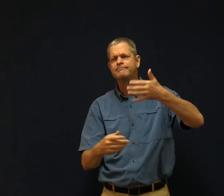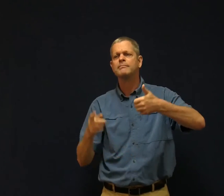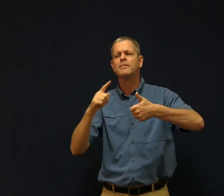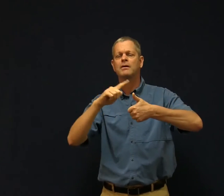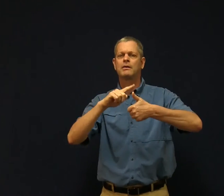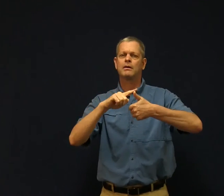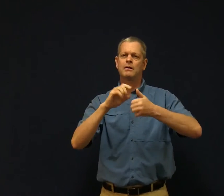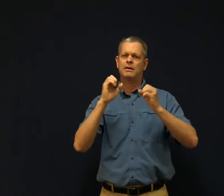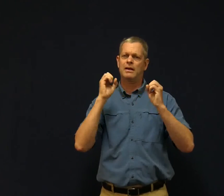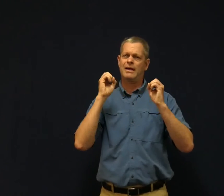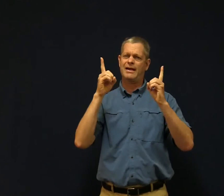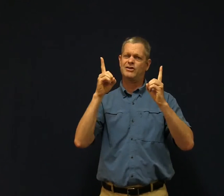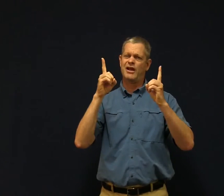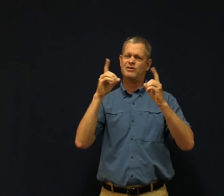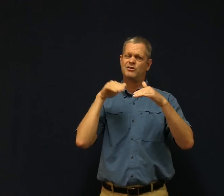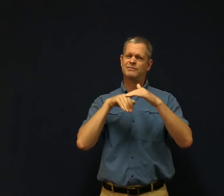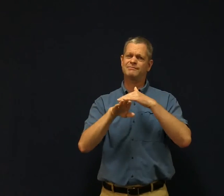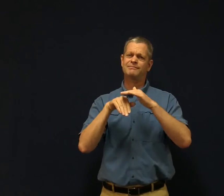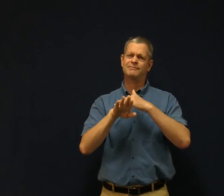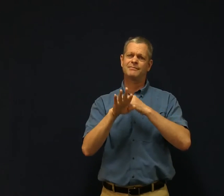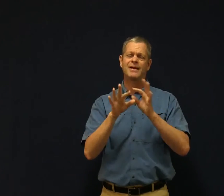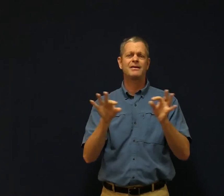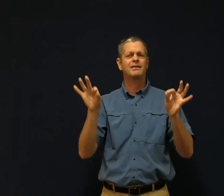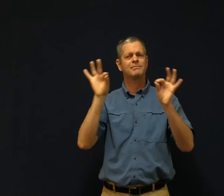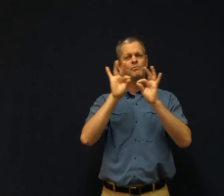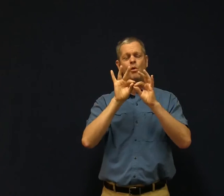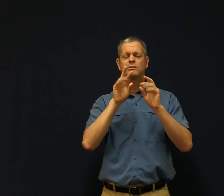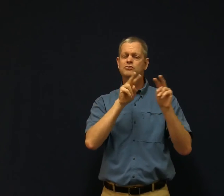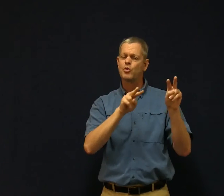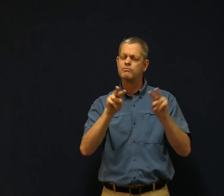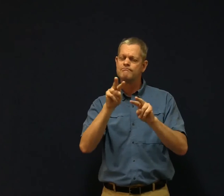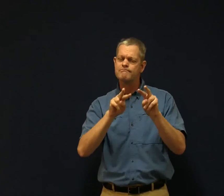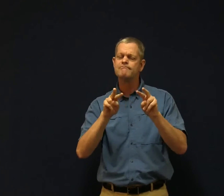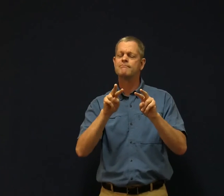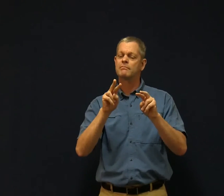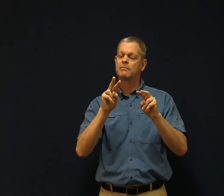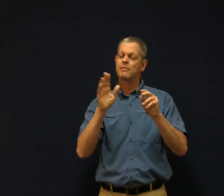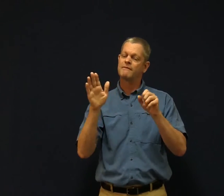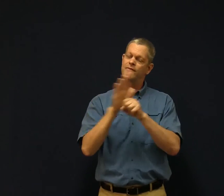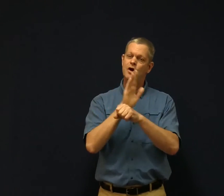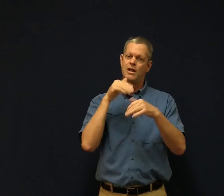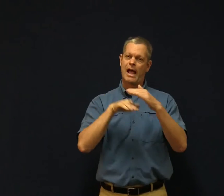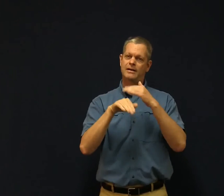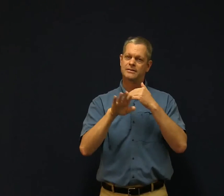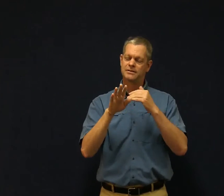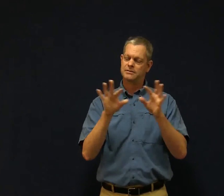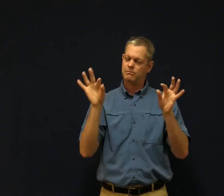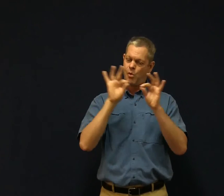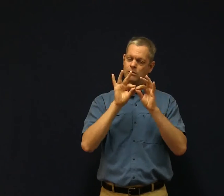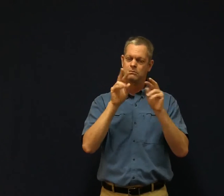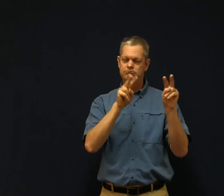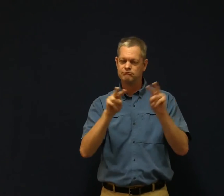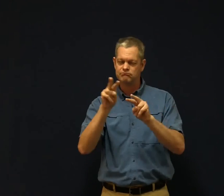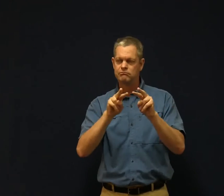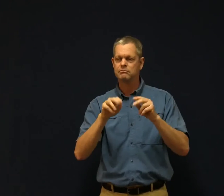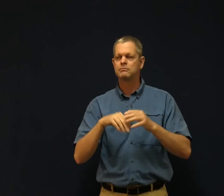During our observations, we focus on access. We want to ensure that a student has